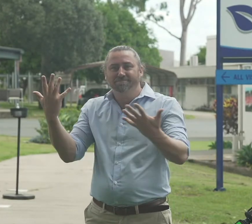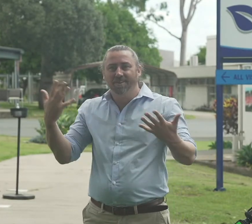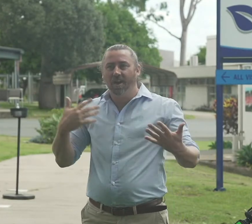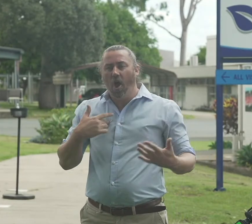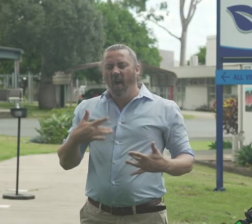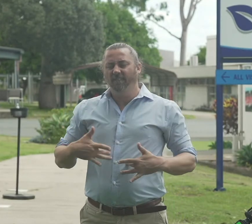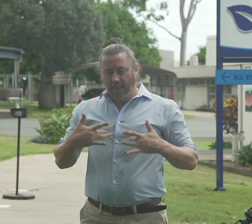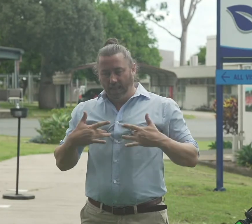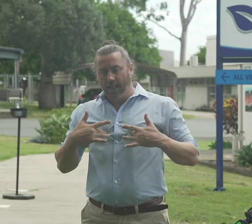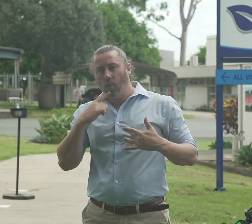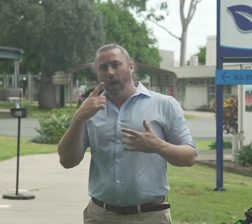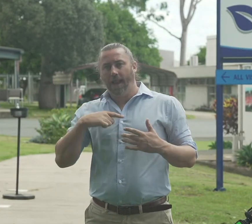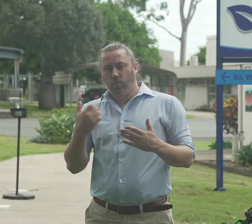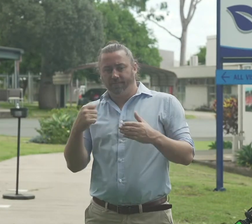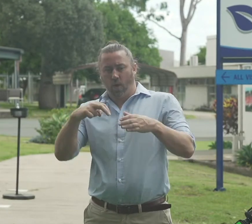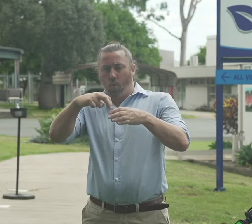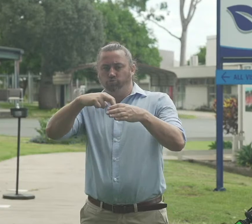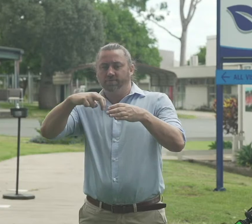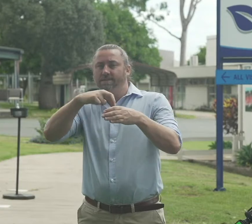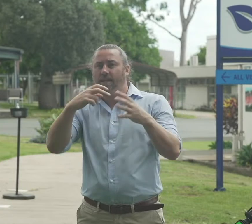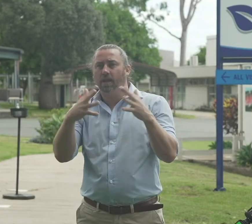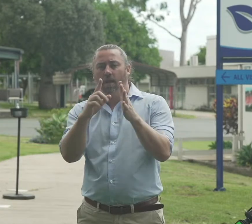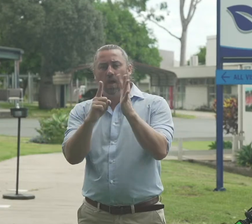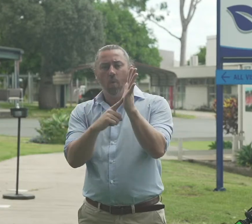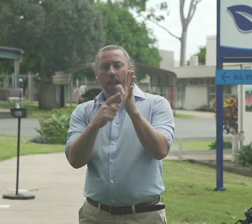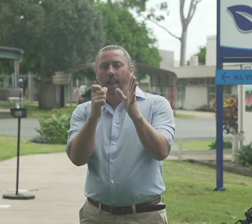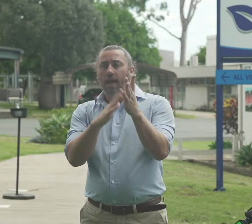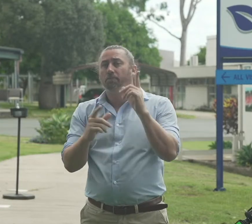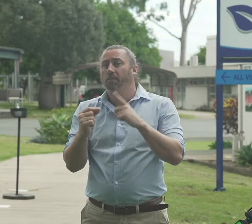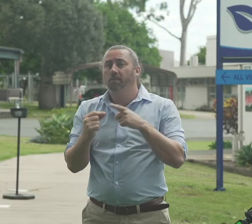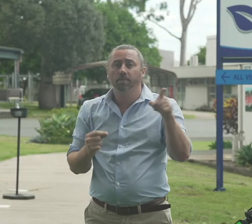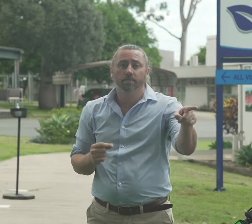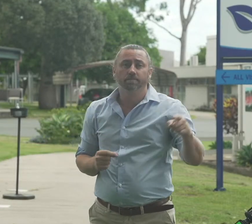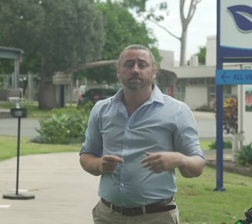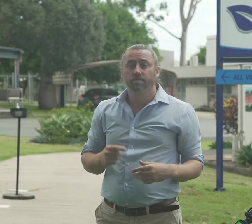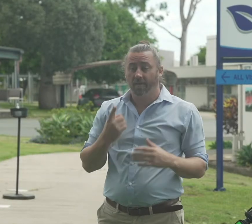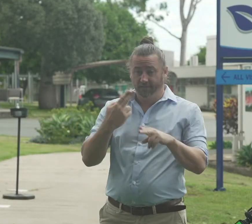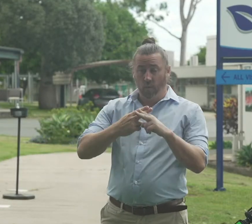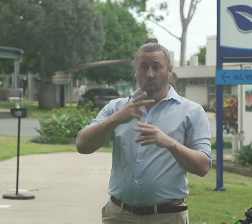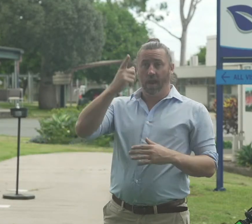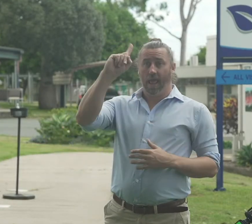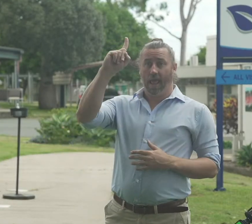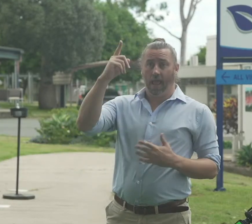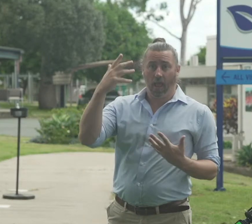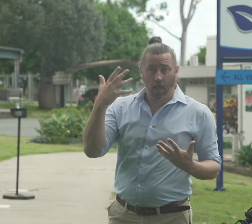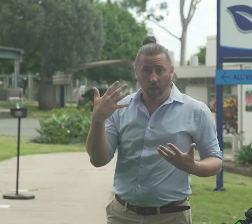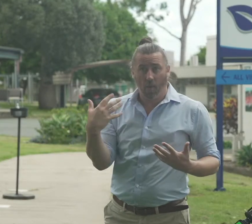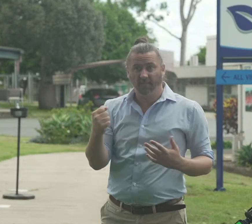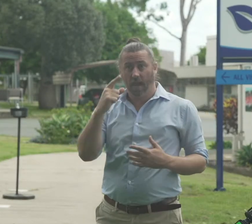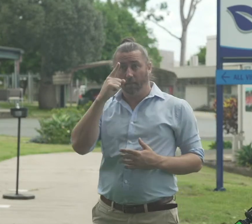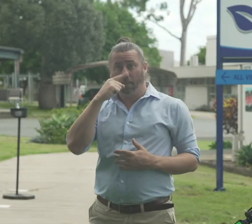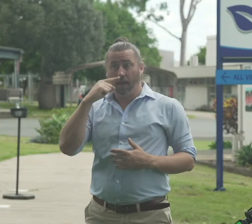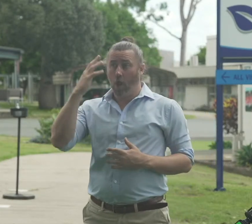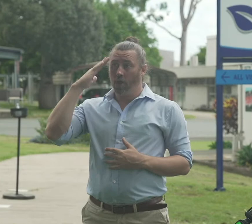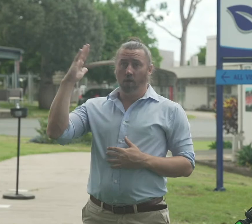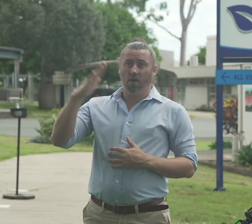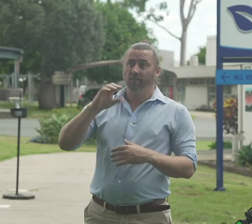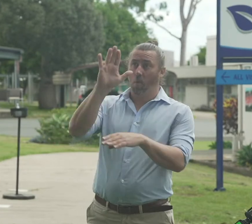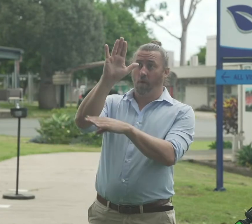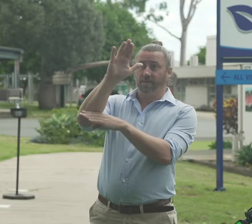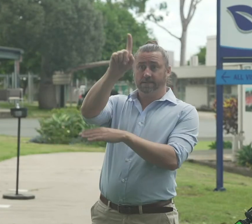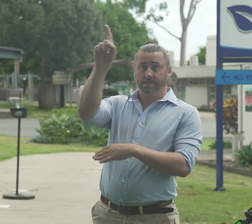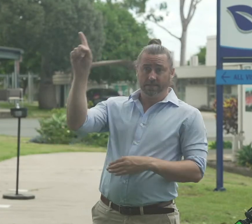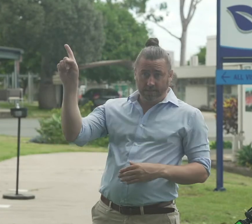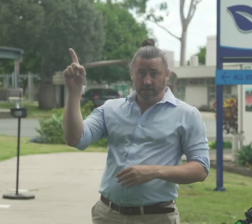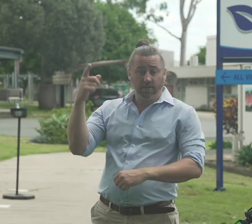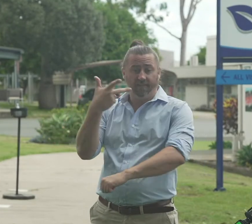need for accommodation. That need might change. Sometimes right now, we have a number of unvaccinated arrivals. We have people coming